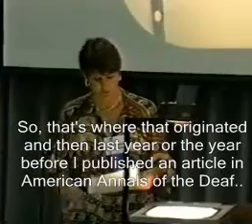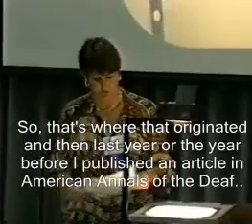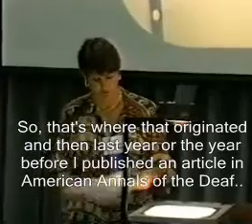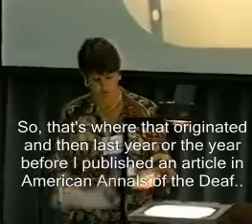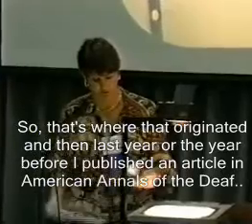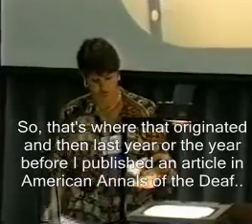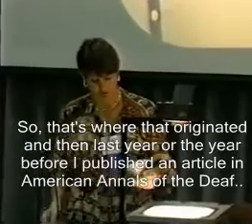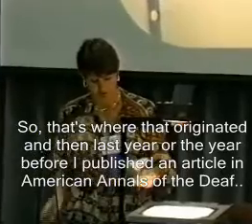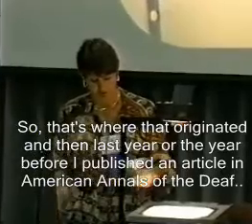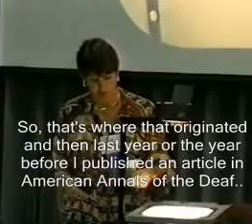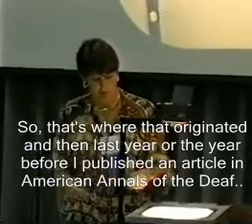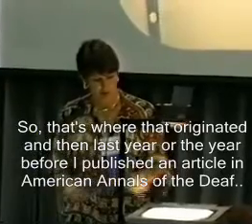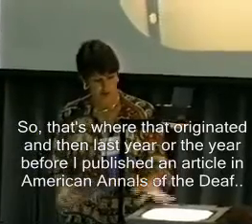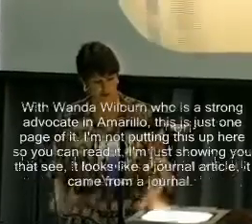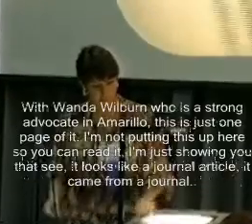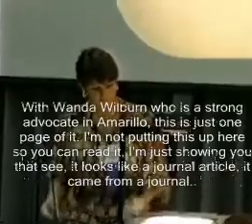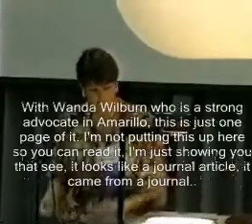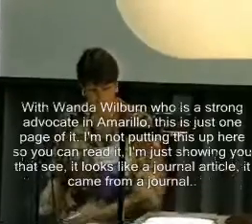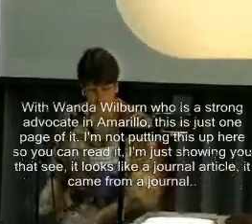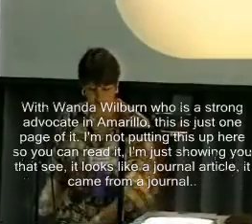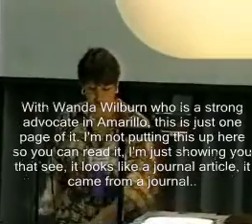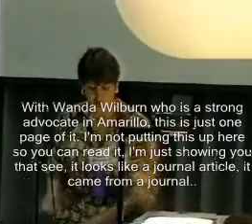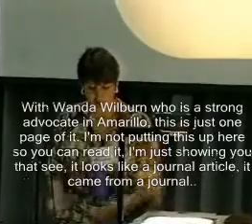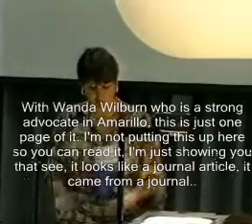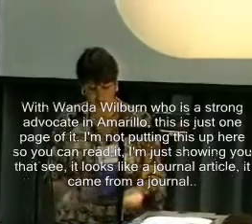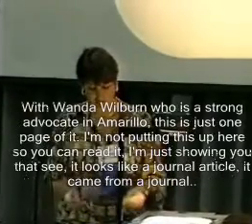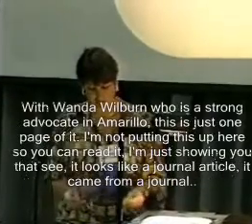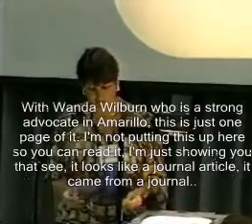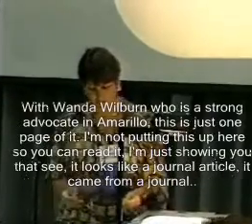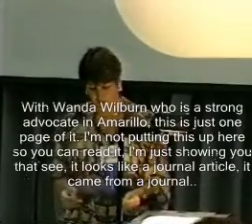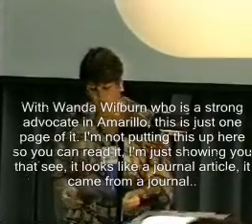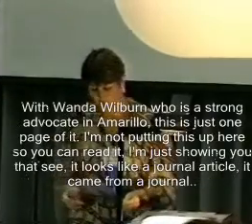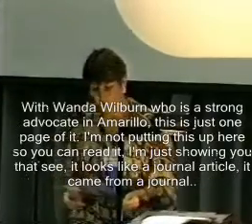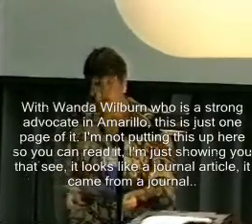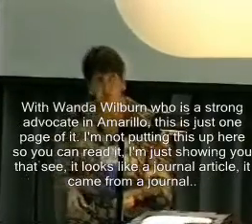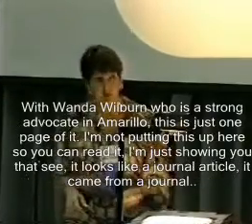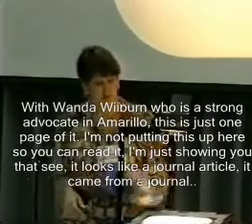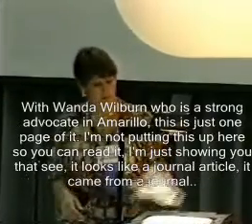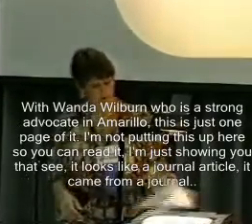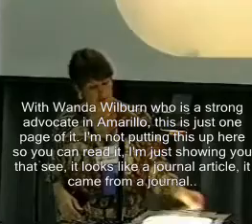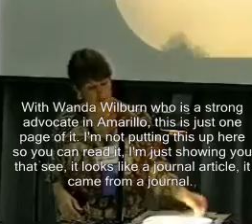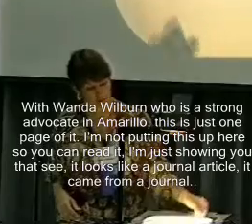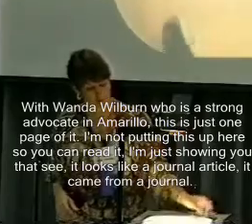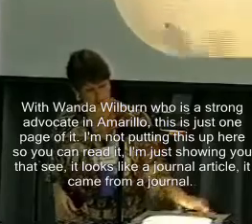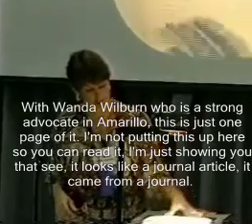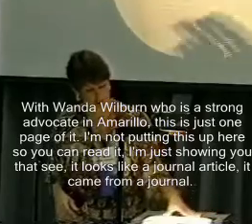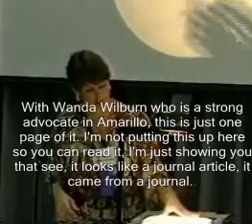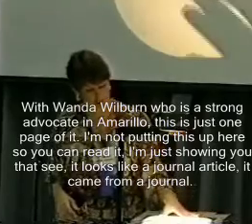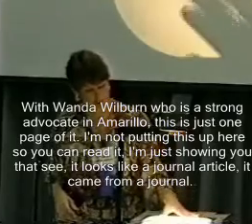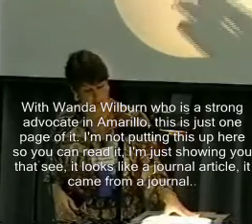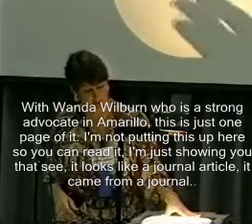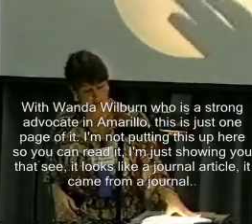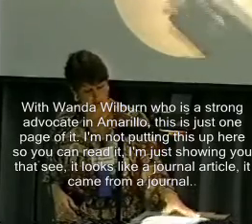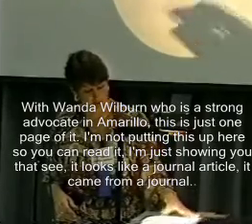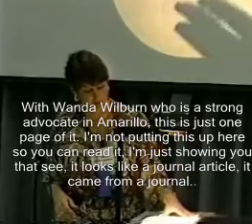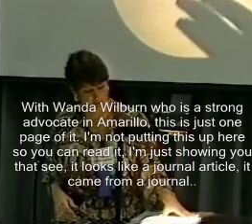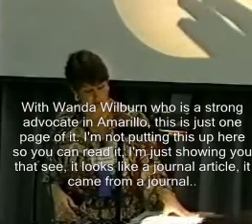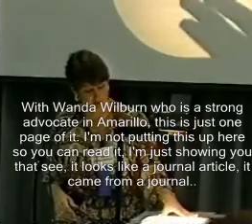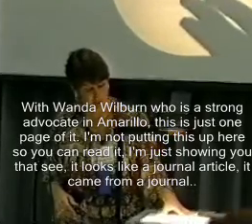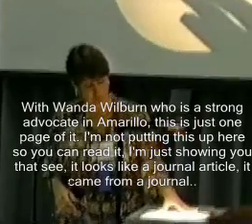who is a strong advocate in Amarillo. This is just one page of it. I'm not putting this up here so you can